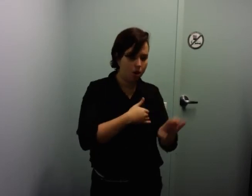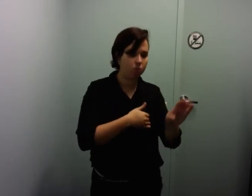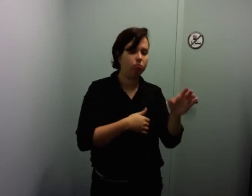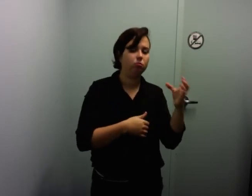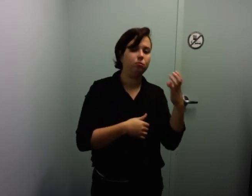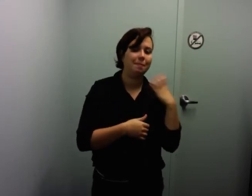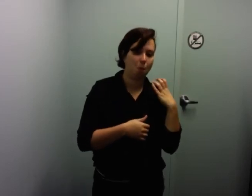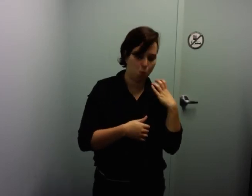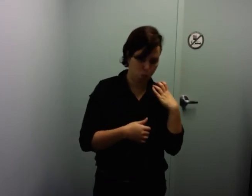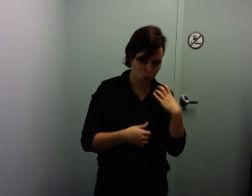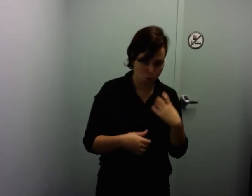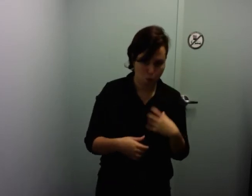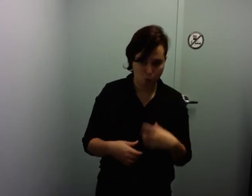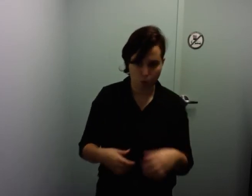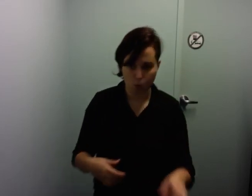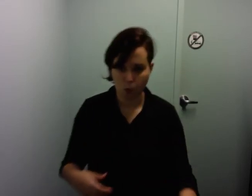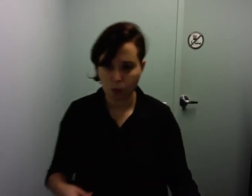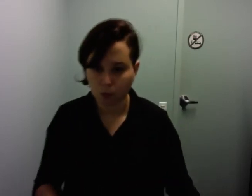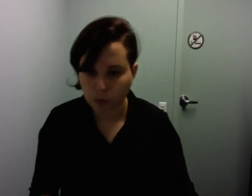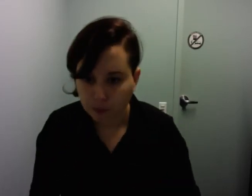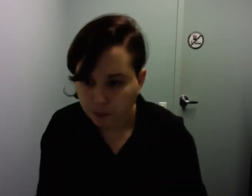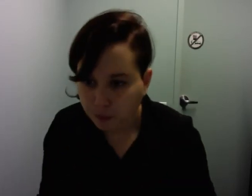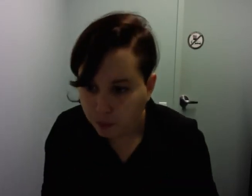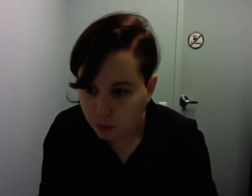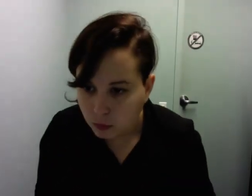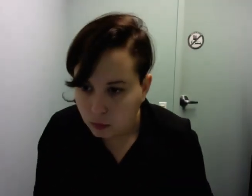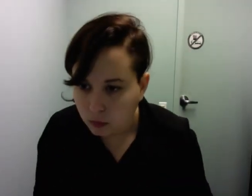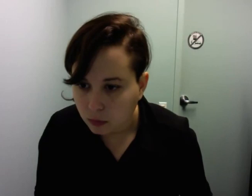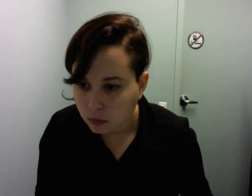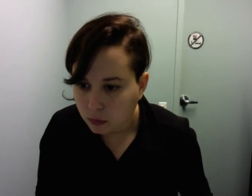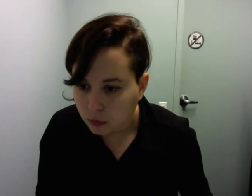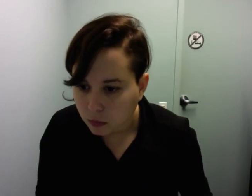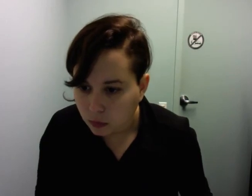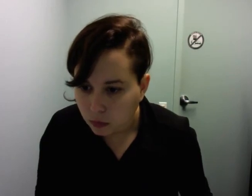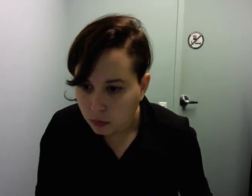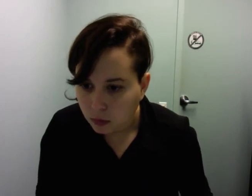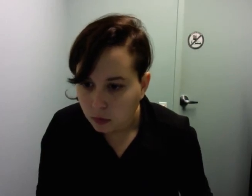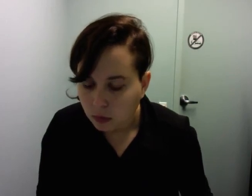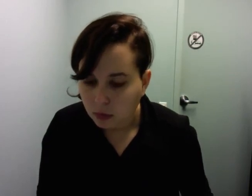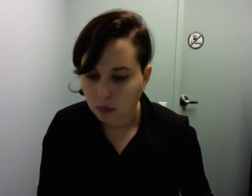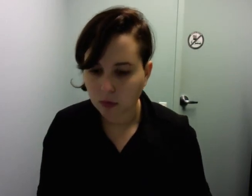And he rode a double-headed horse. One was the traditional